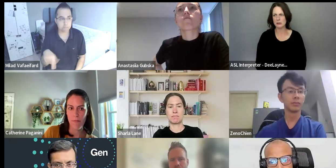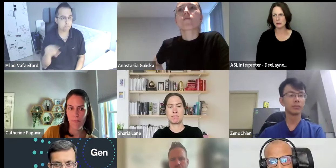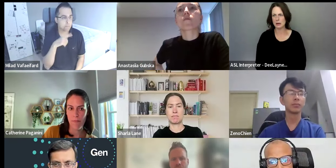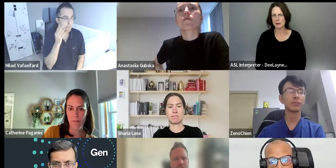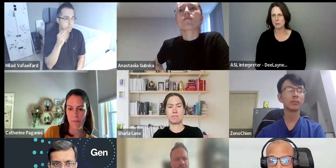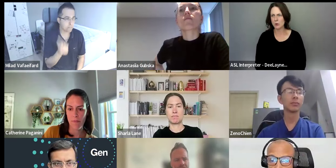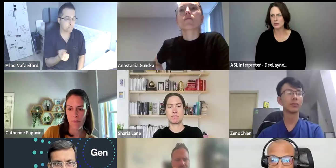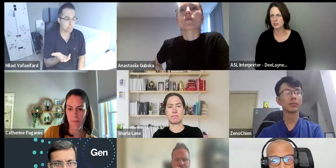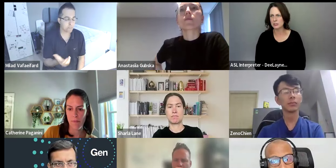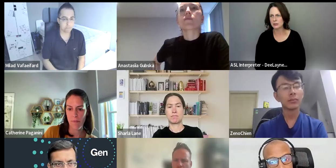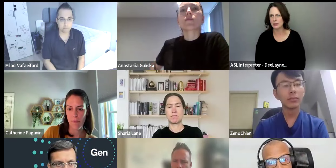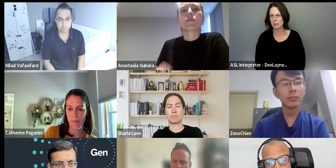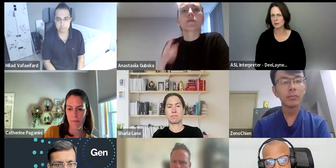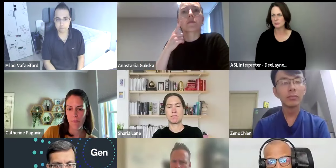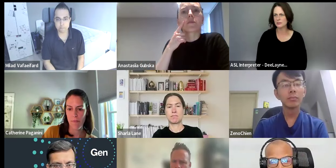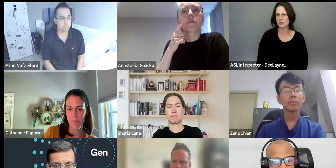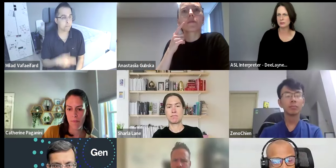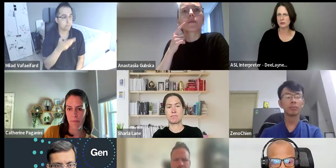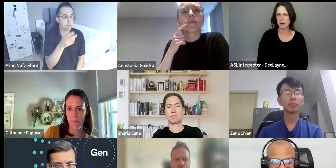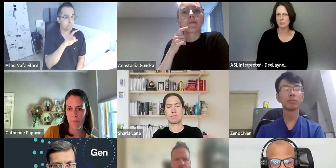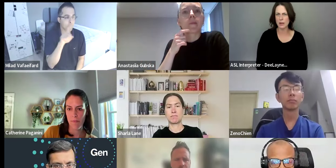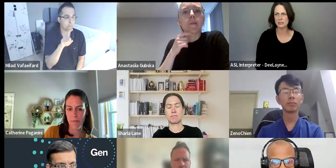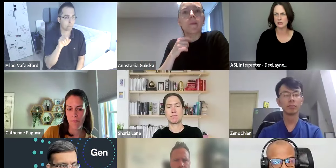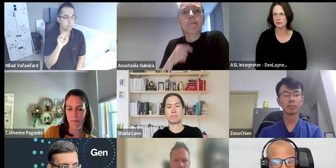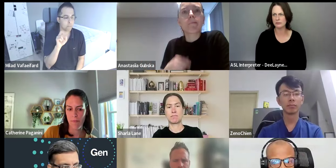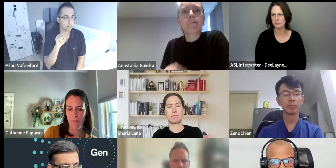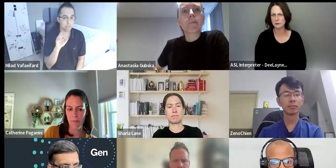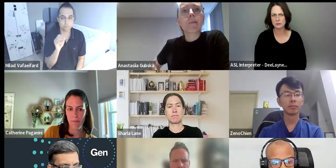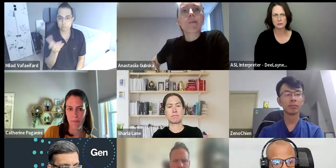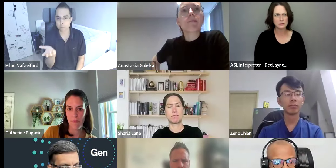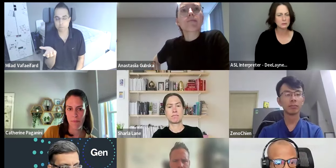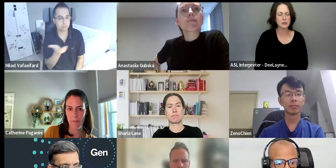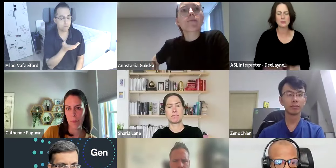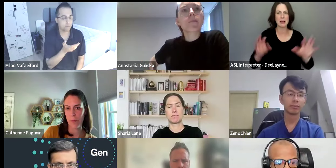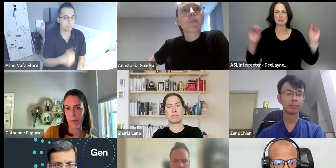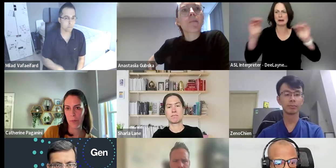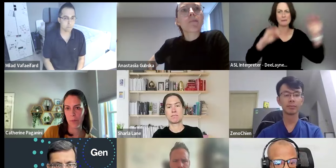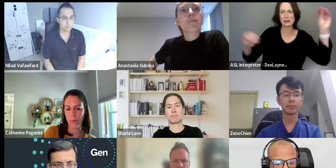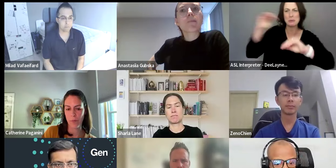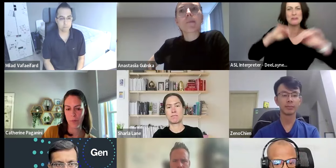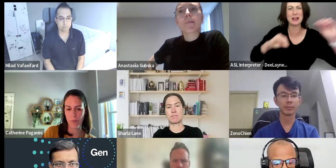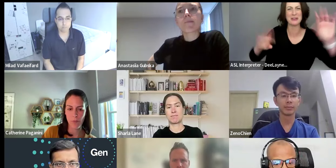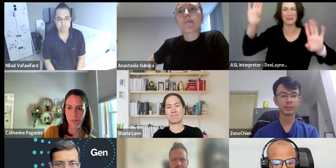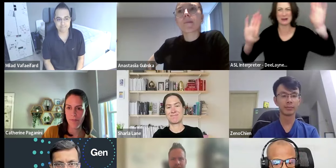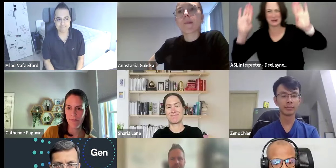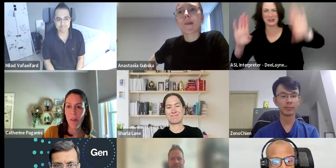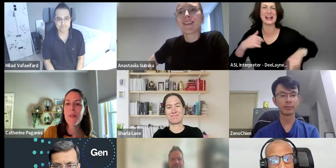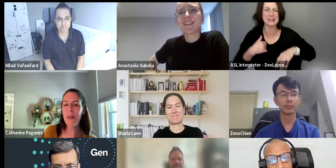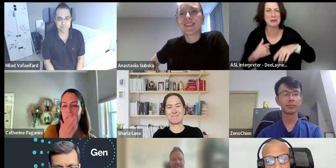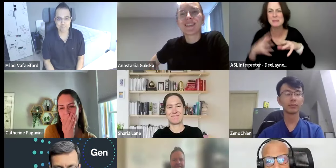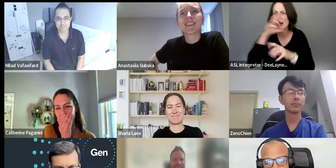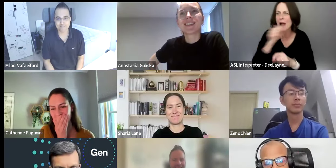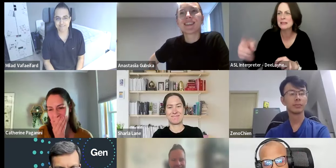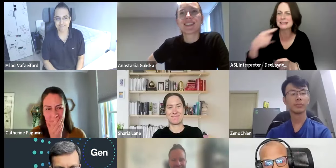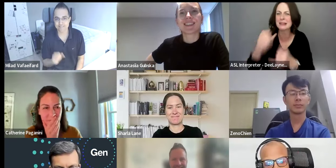make more than just a couple of different ways of, I'm sorry, everybody was moving with everybody putting their